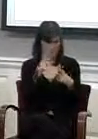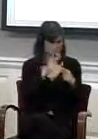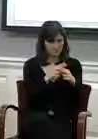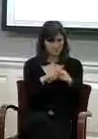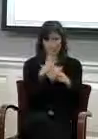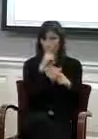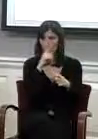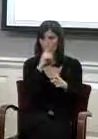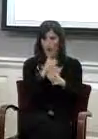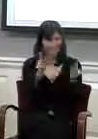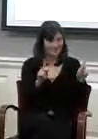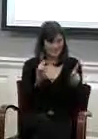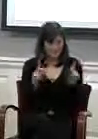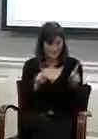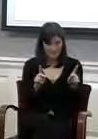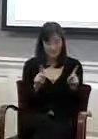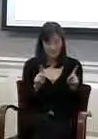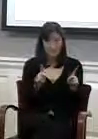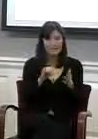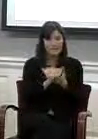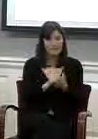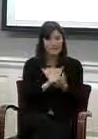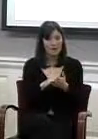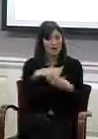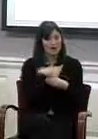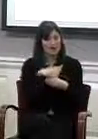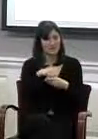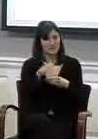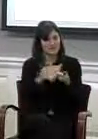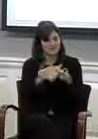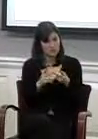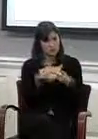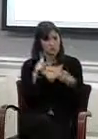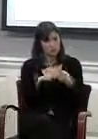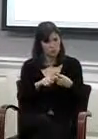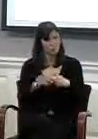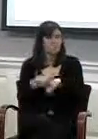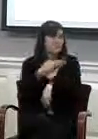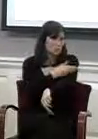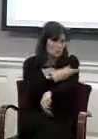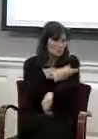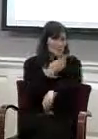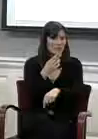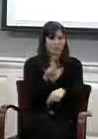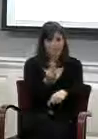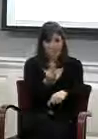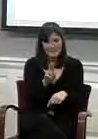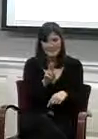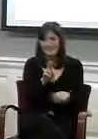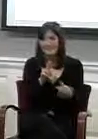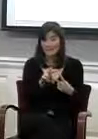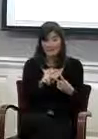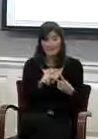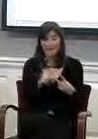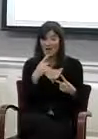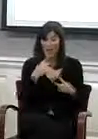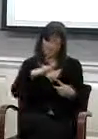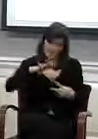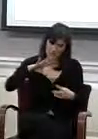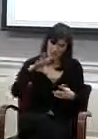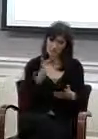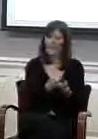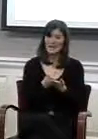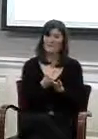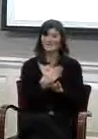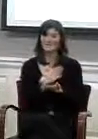audiences best positioned to improve the realization of human rights, either by claiming their rights or knowing and